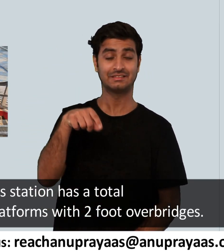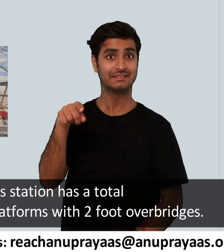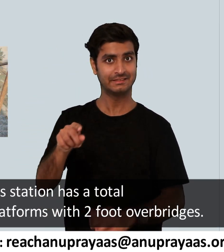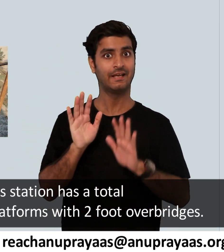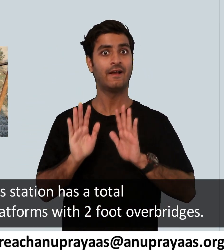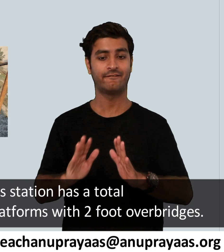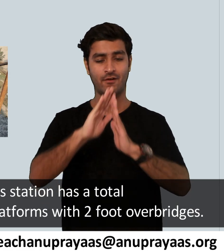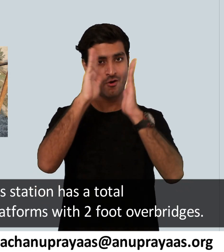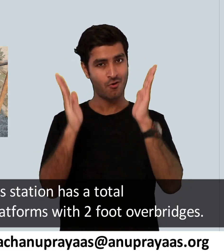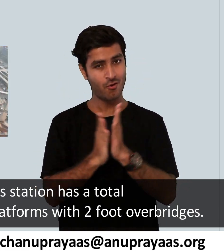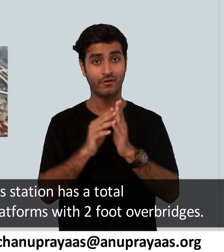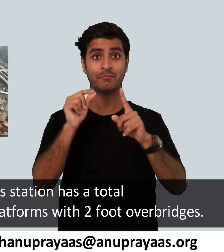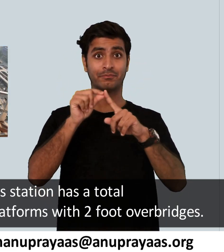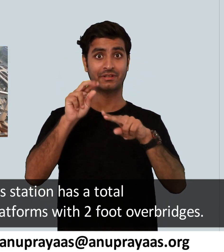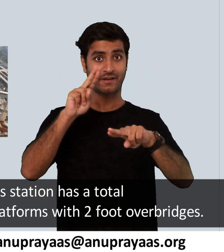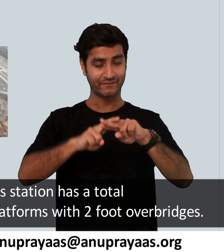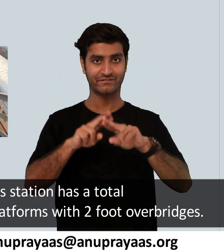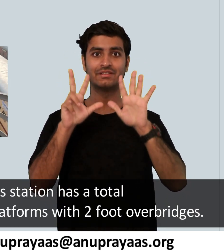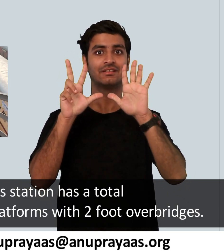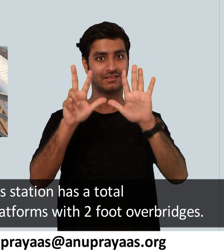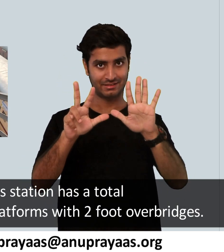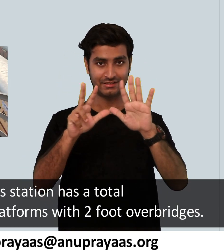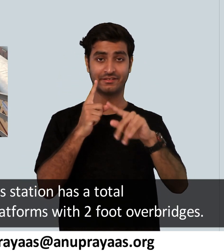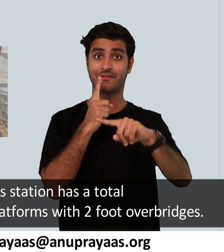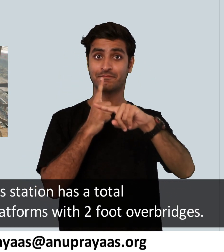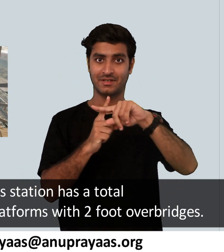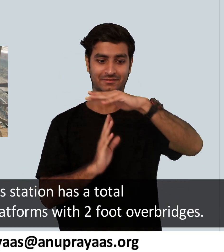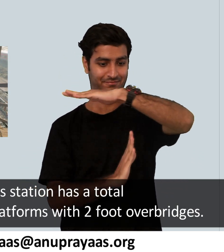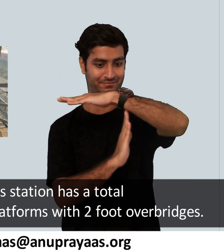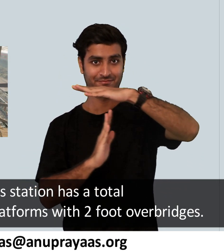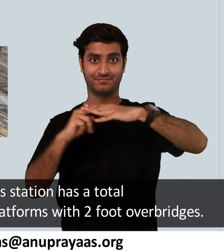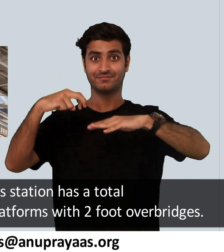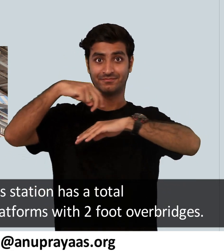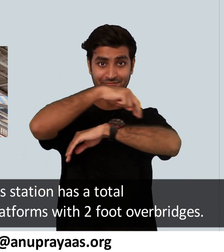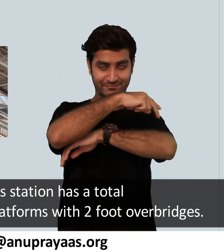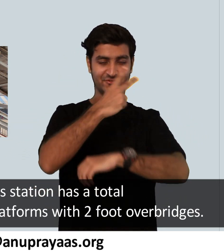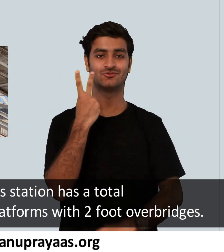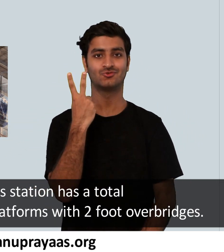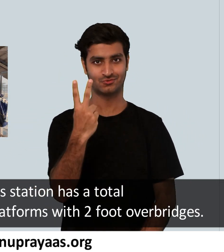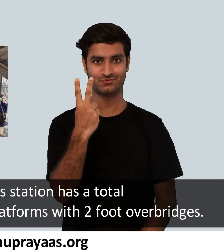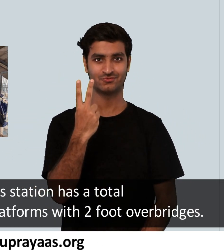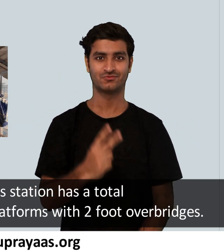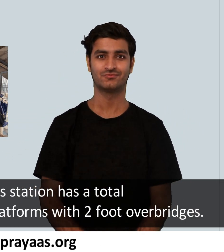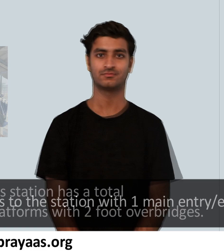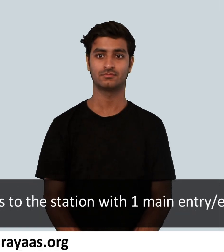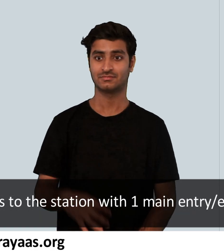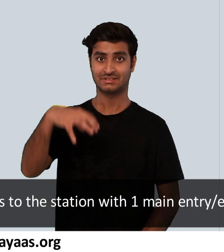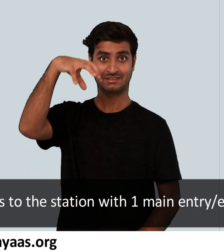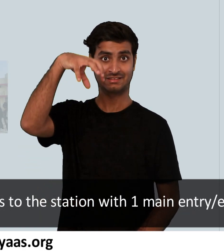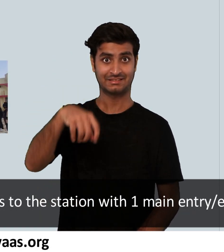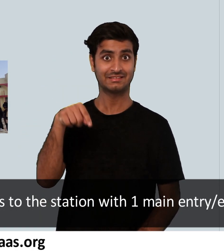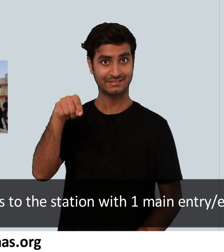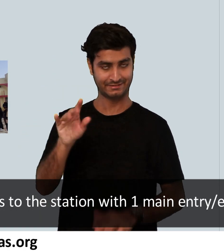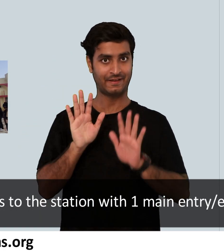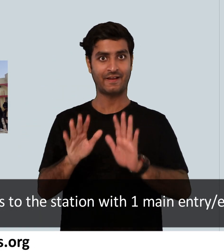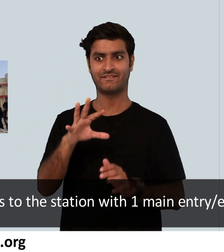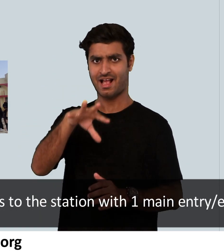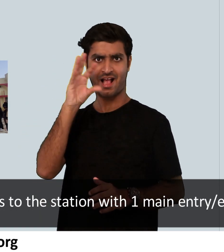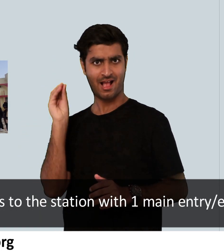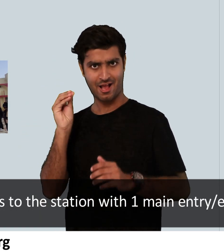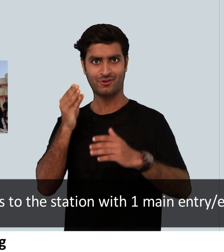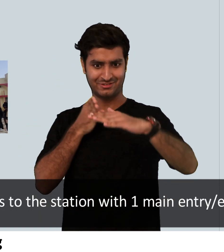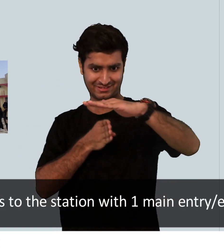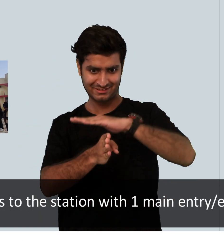This station has a total number of 8 platforms with 2 foot-over bridges. There are 4